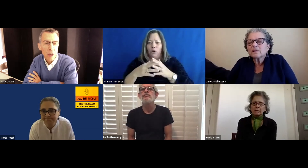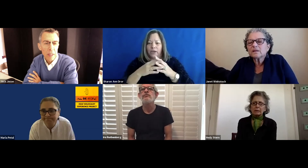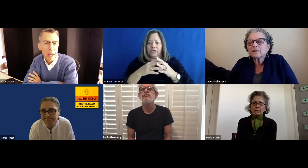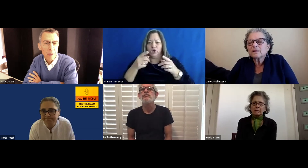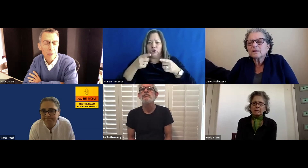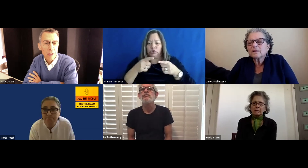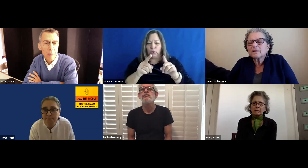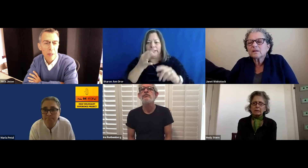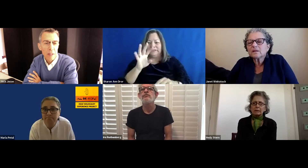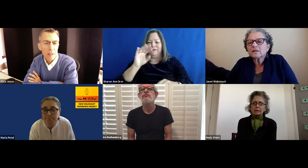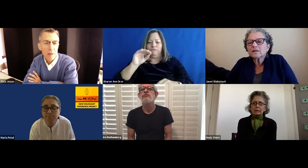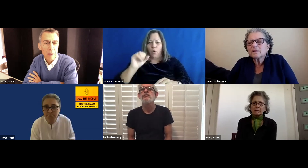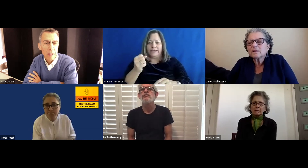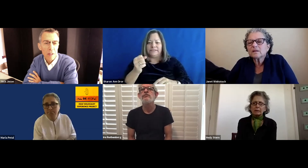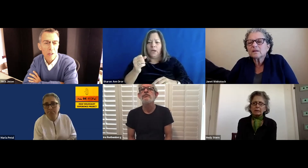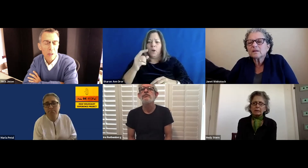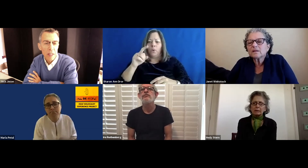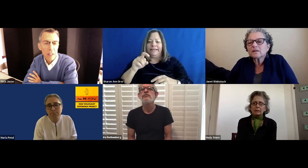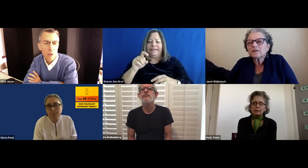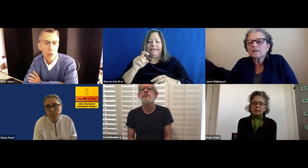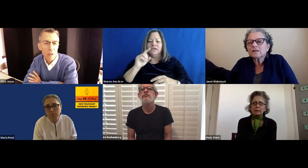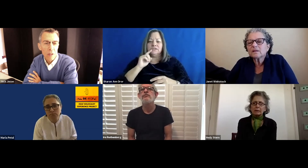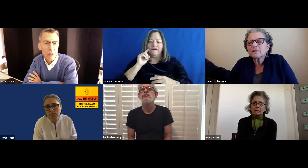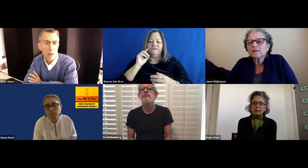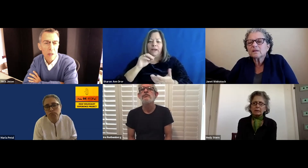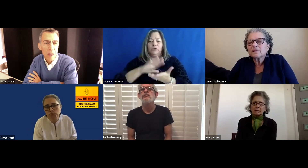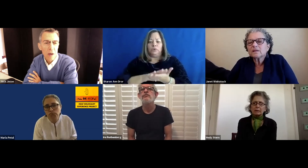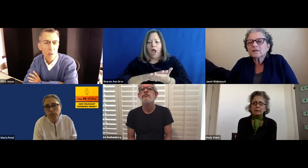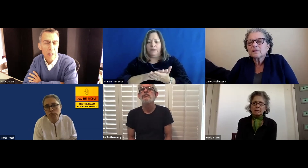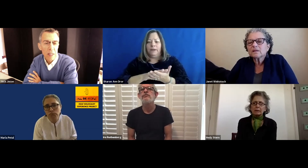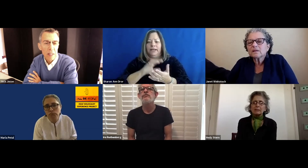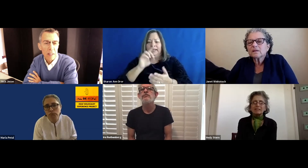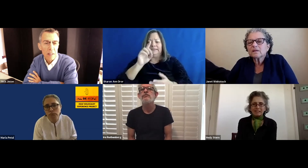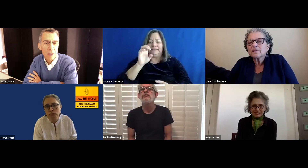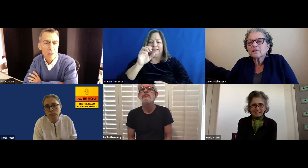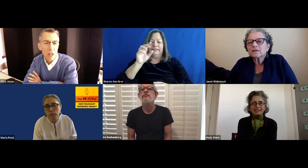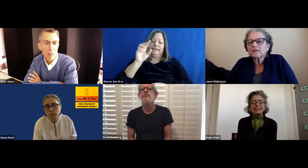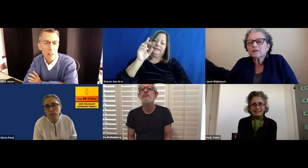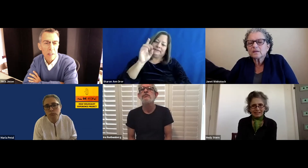camps for Japanese Americans during the 1940s? We need to document